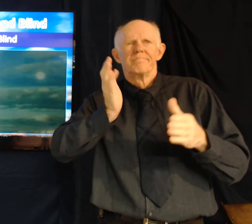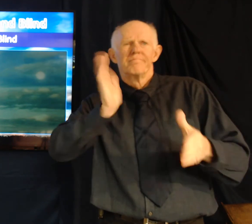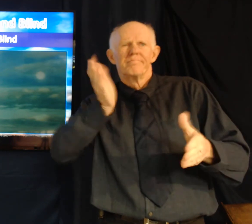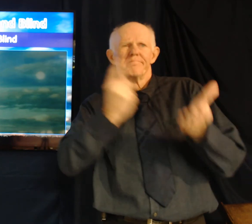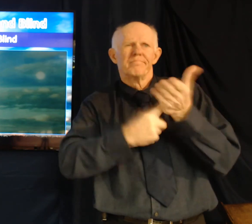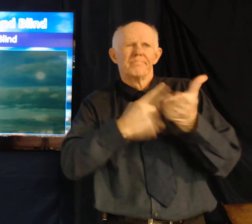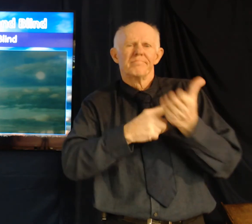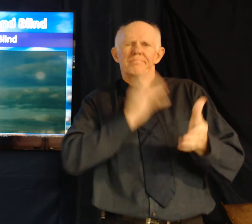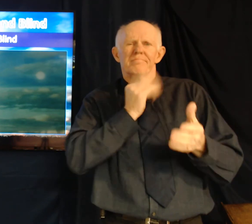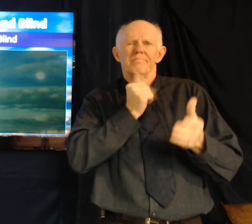wasn't skilled.